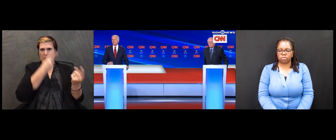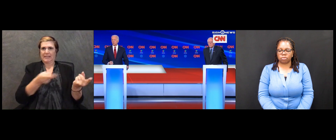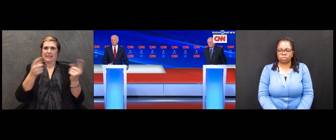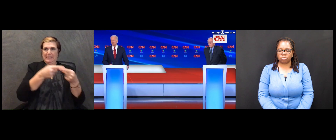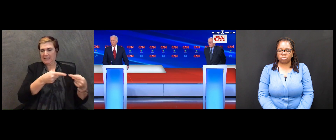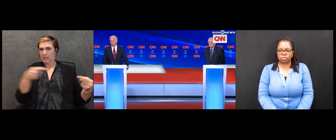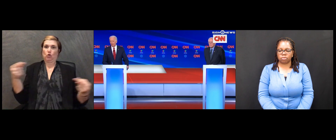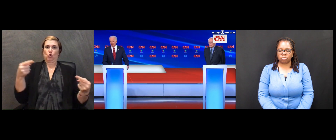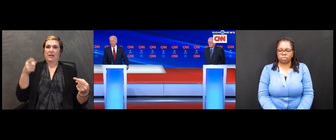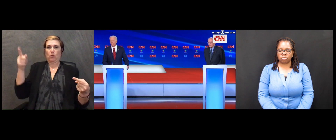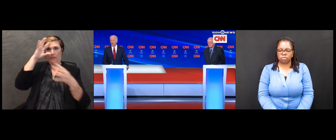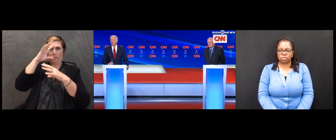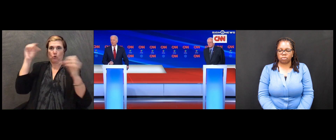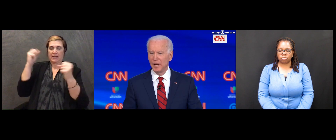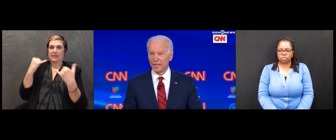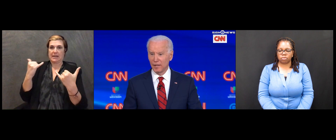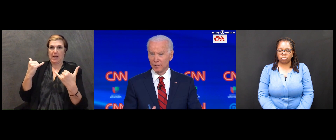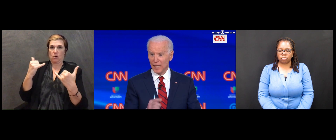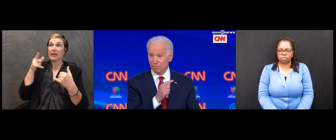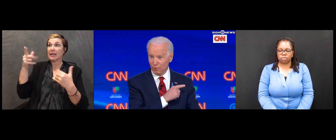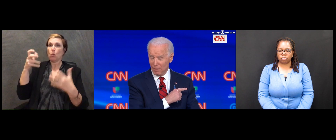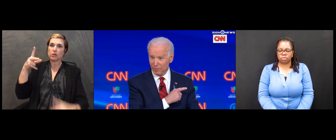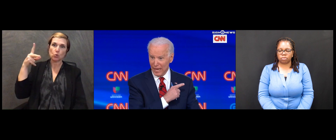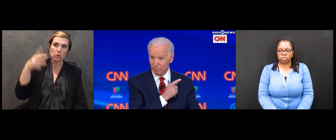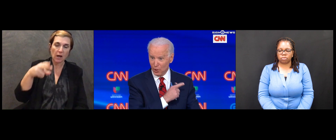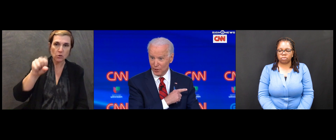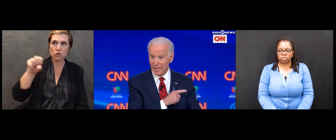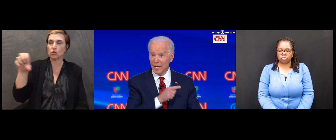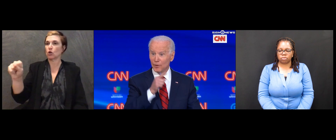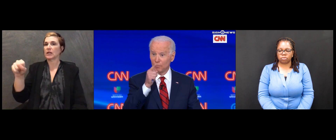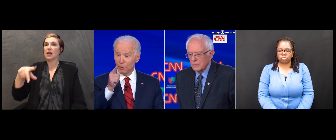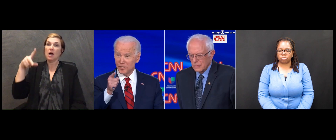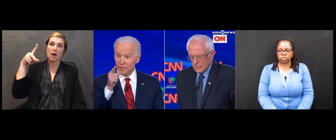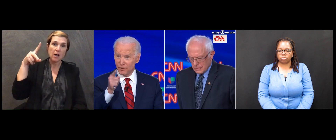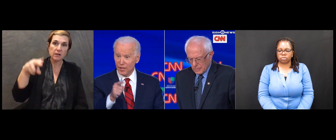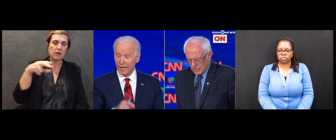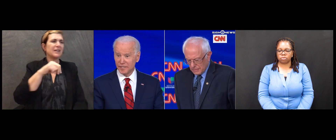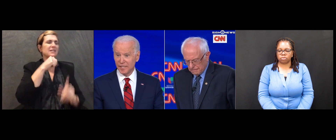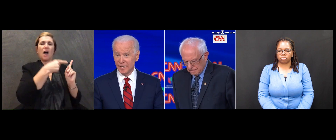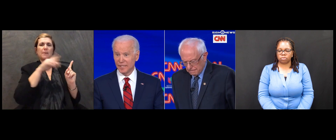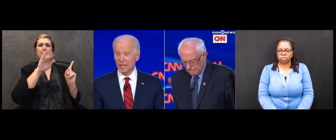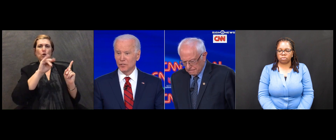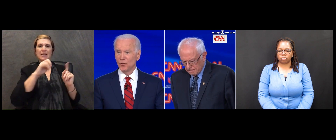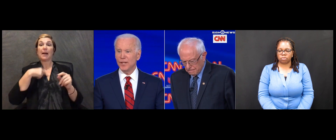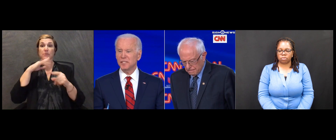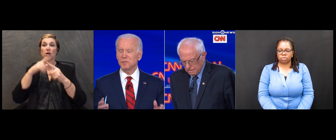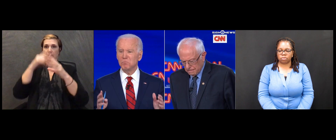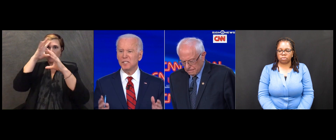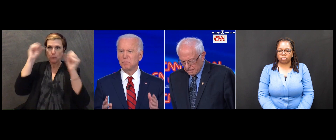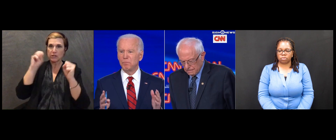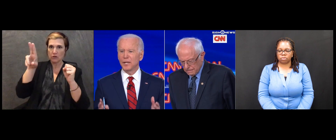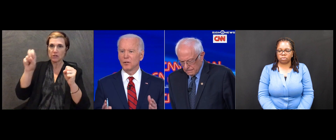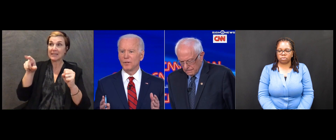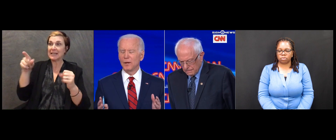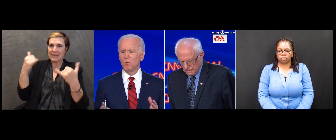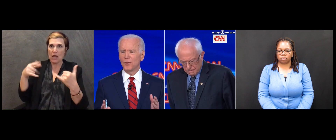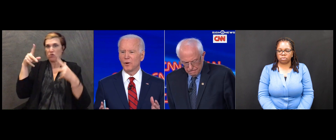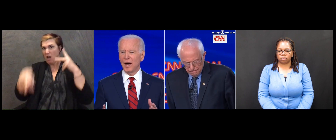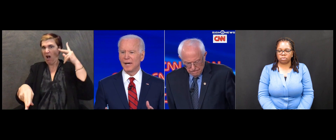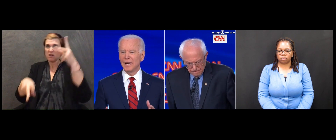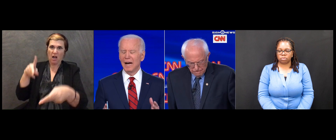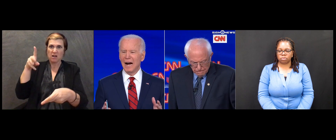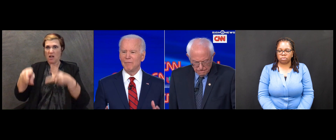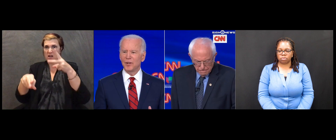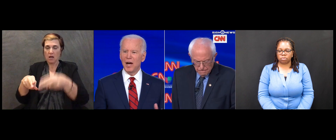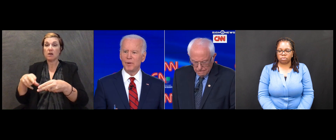to cut Social Security, cut Medicare, not Bernie, the president of the United States. So this is much bigger than whether